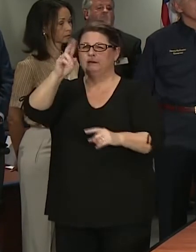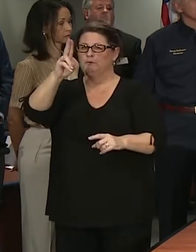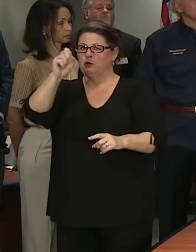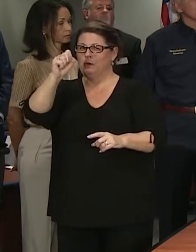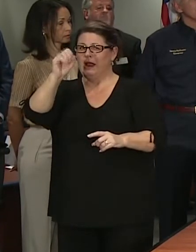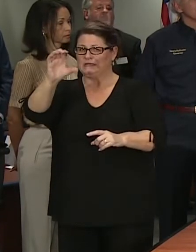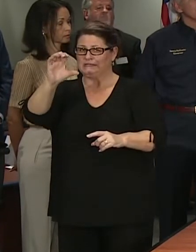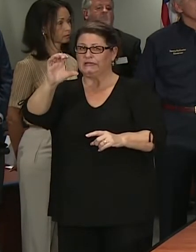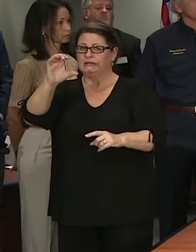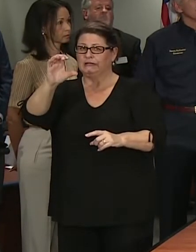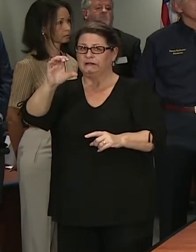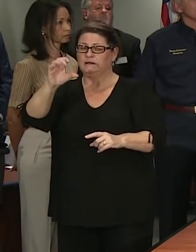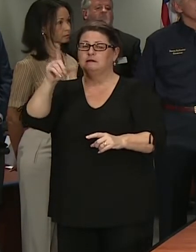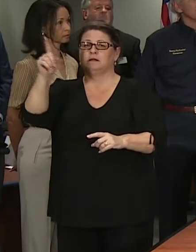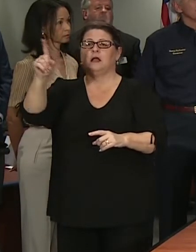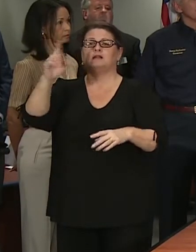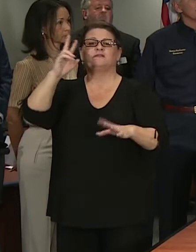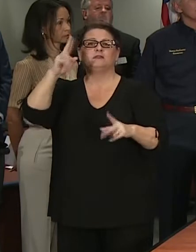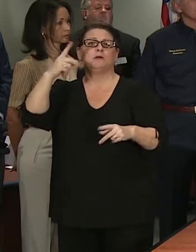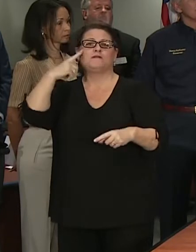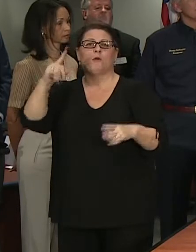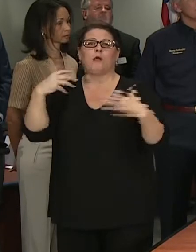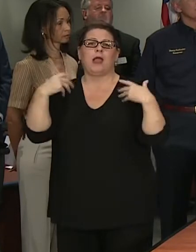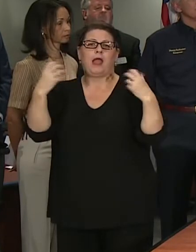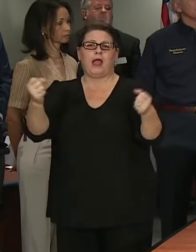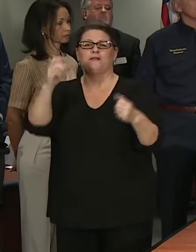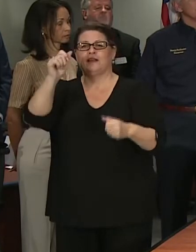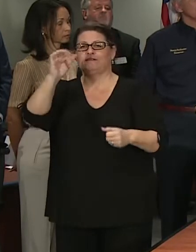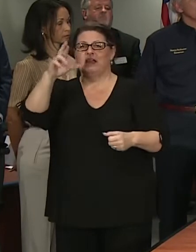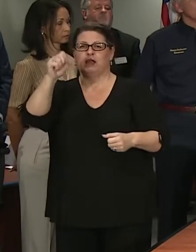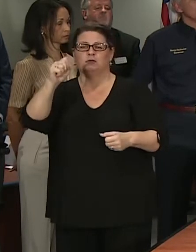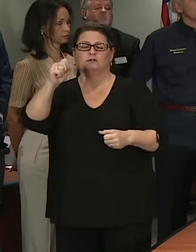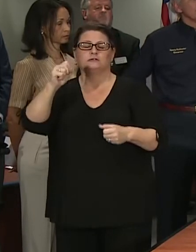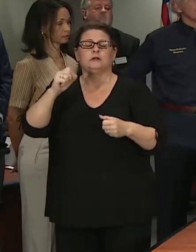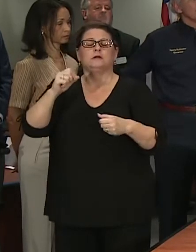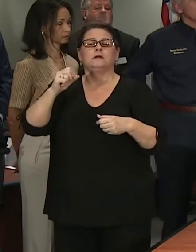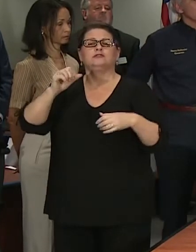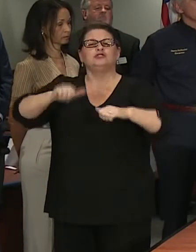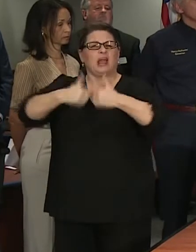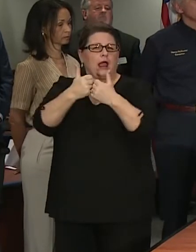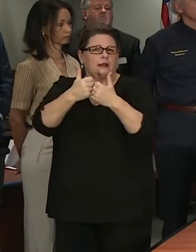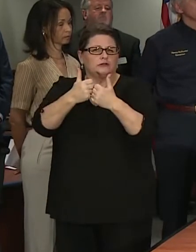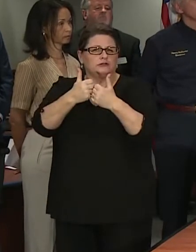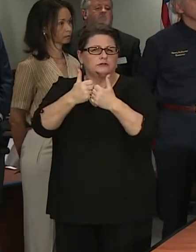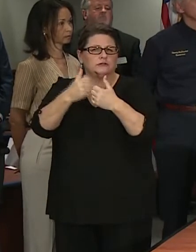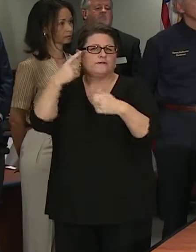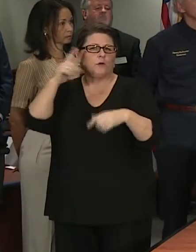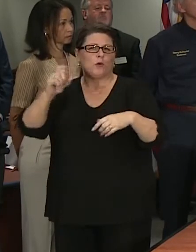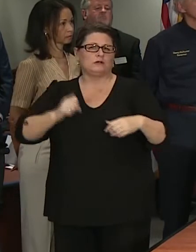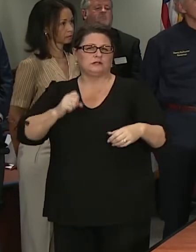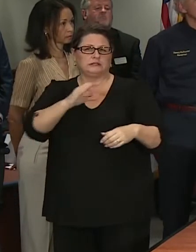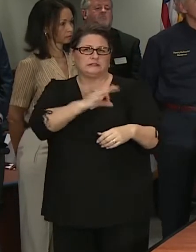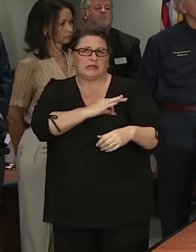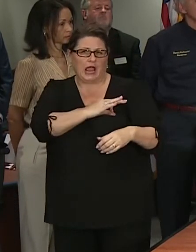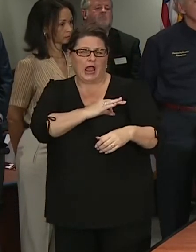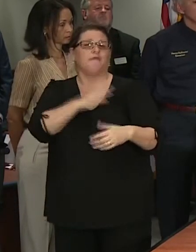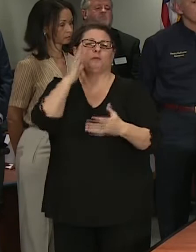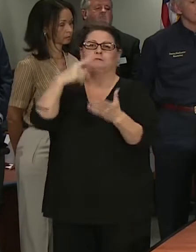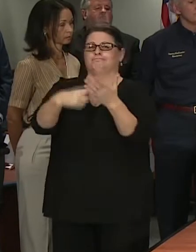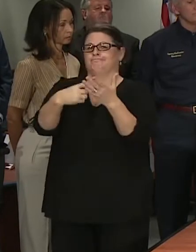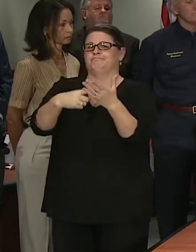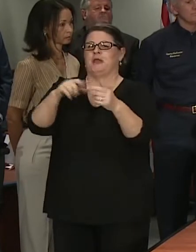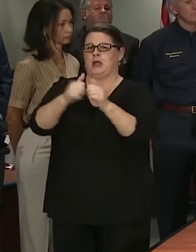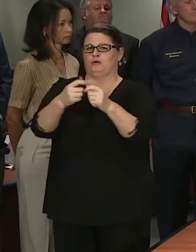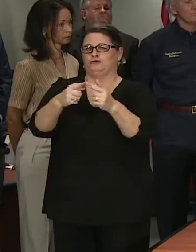Vice President for Health Affairs, where he will discuss some of the staffing challenges that we face as we work to build this surge